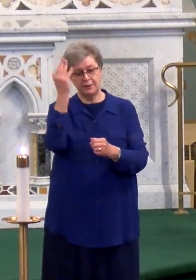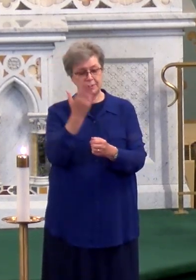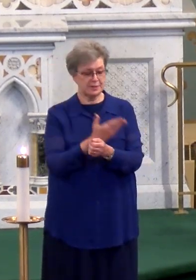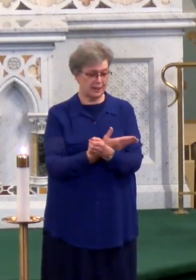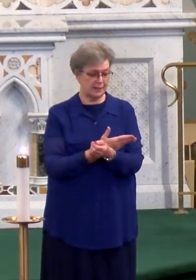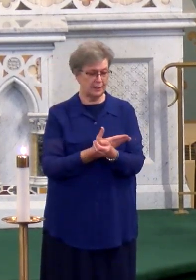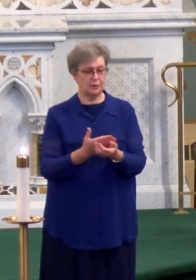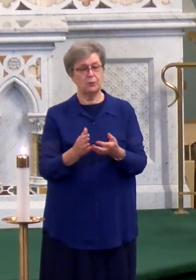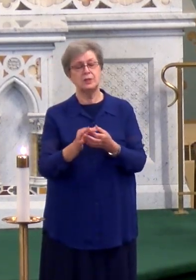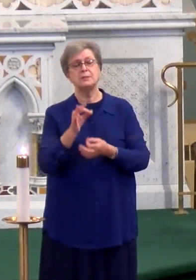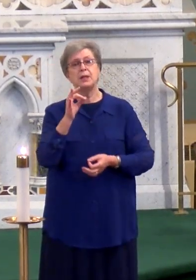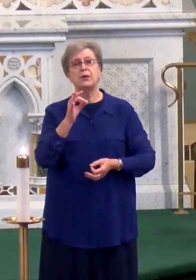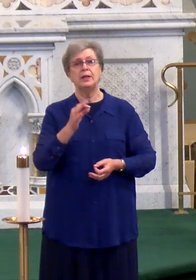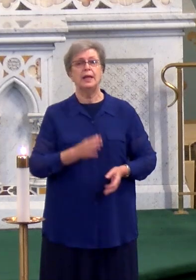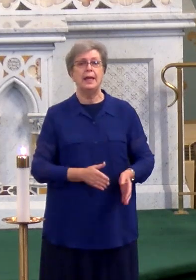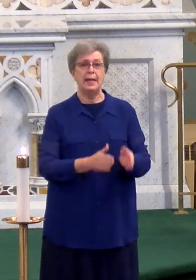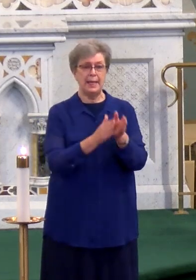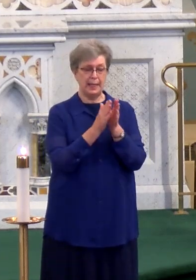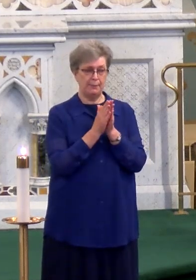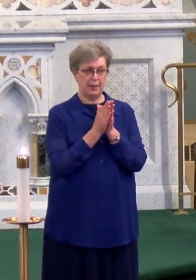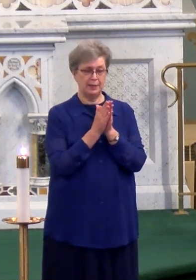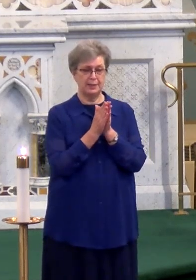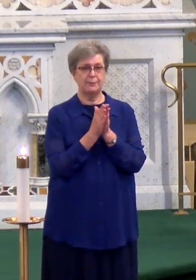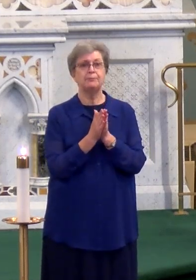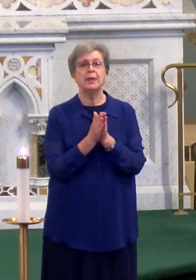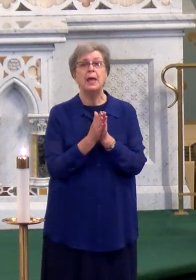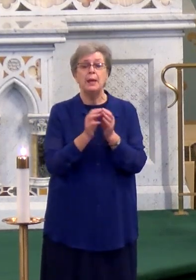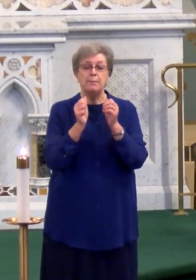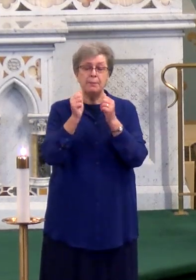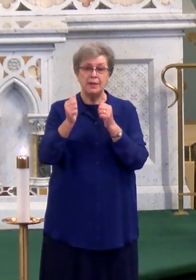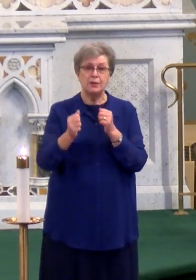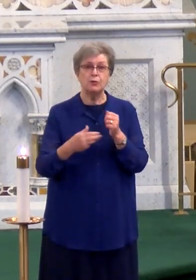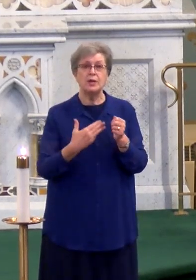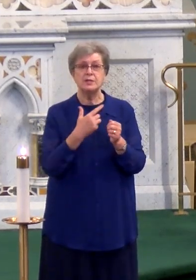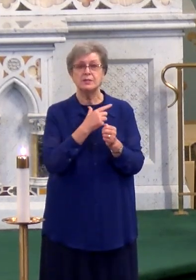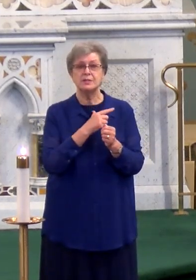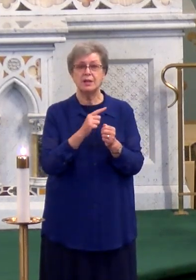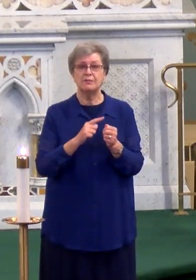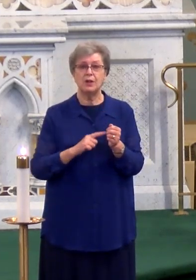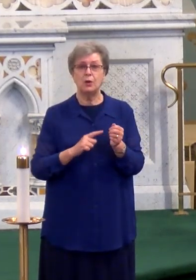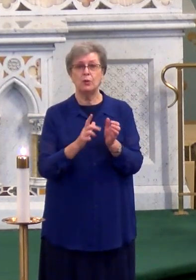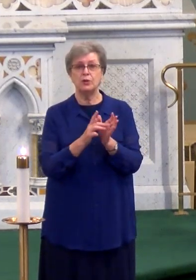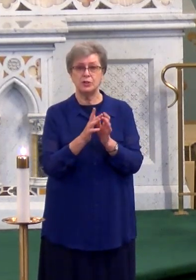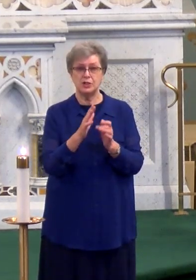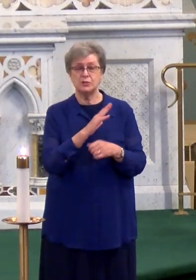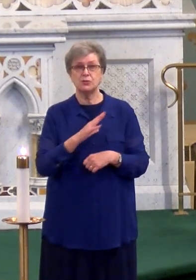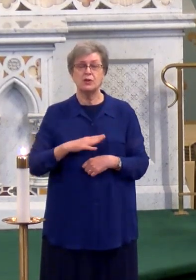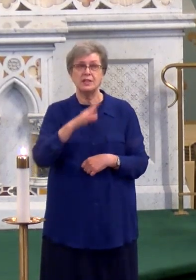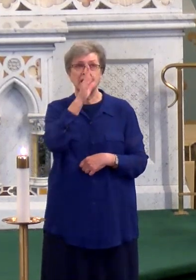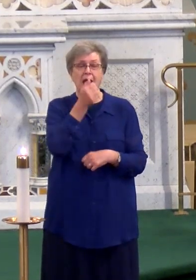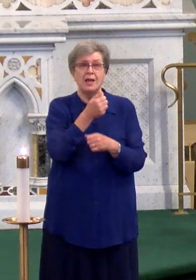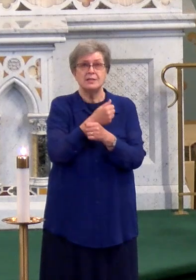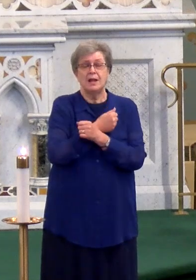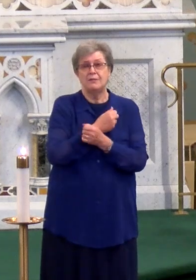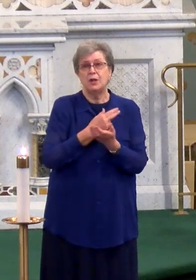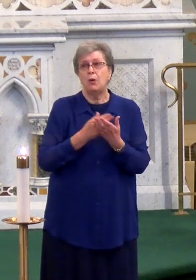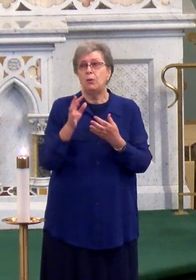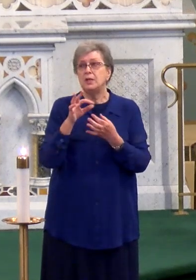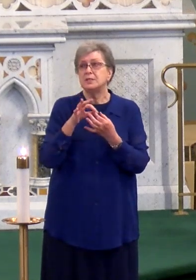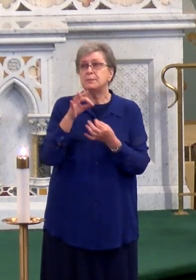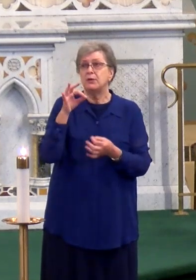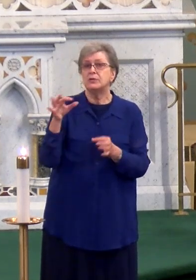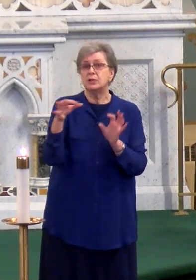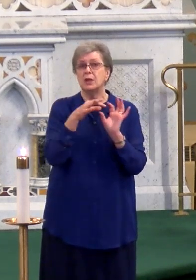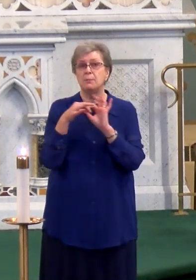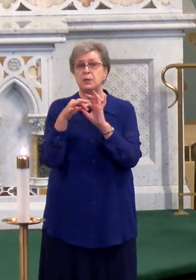Father, and of the Son, and of the Holy Spirit. May the grace of our Lord Jesus Christ, the love of God, and the communion of the Holy Spirit